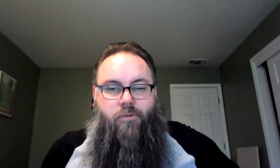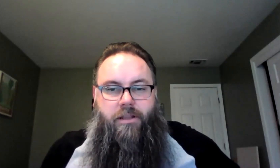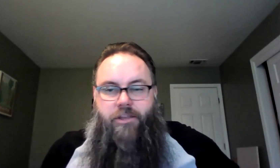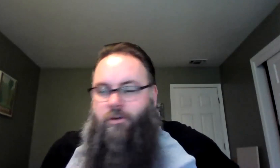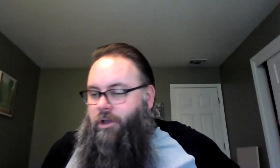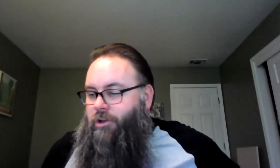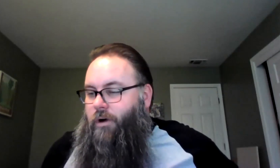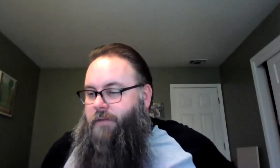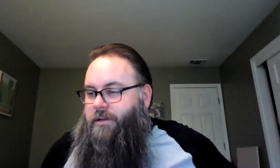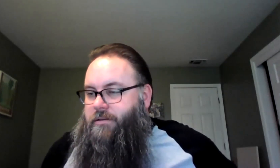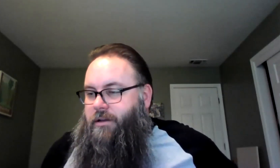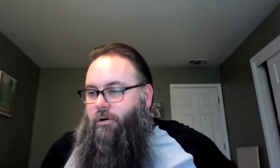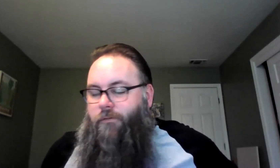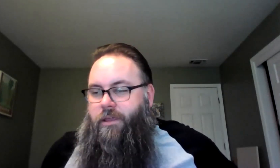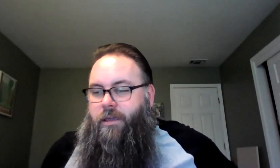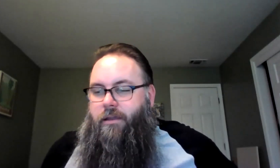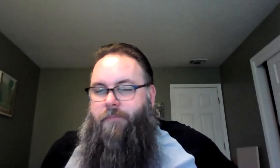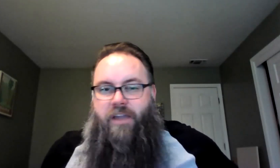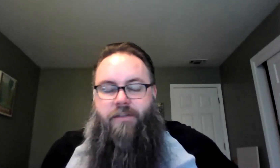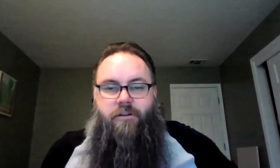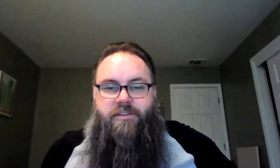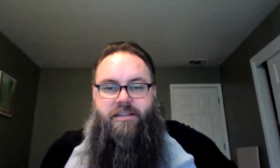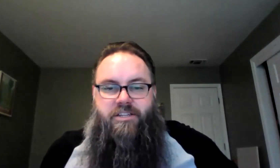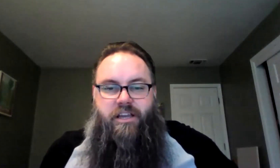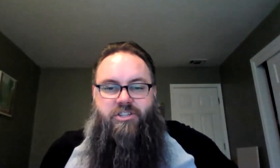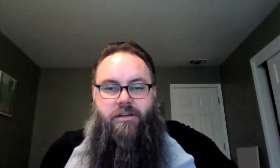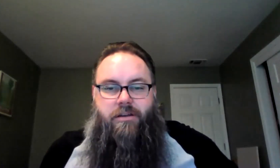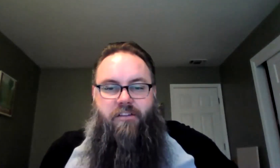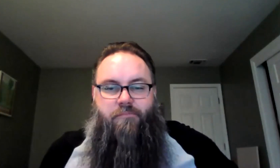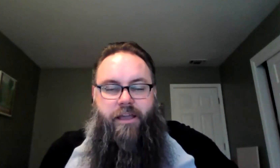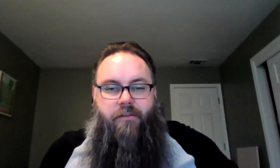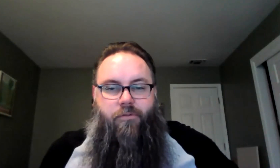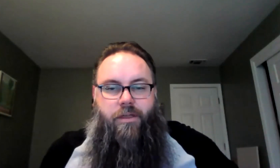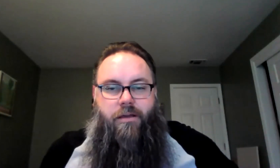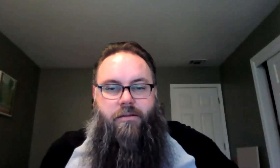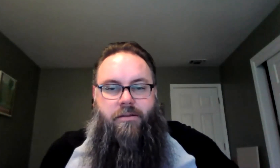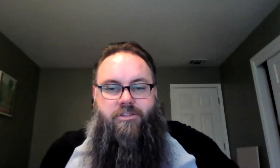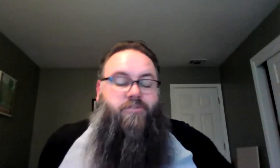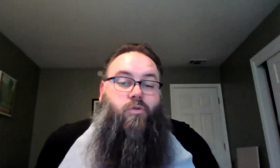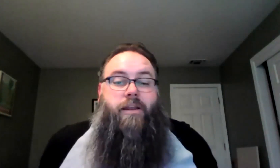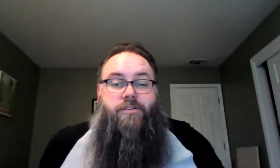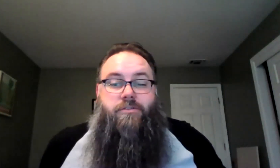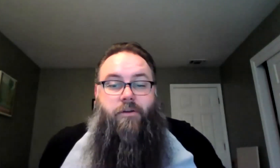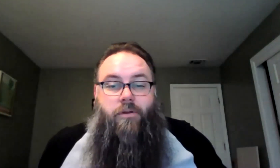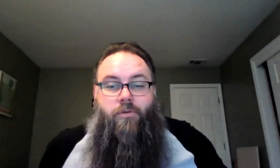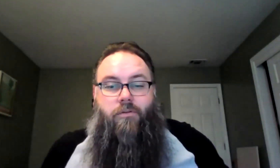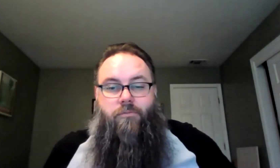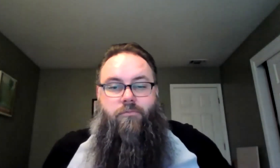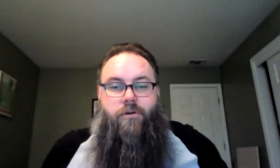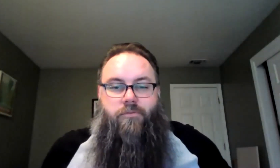this appropriately. And you're welcome to go over the kind of service initiation kind of plan for the service coordinators too.